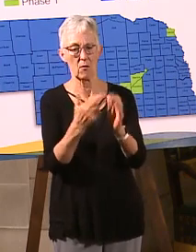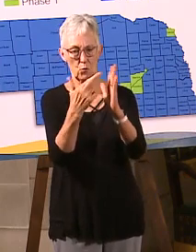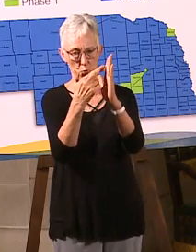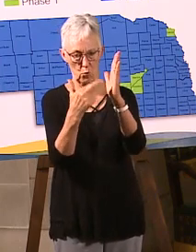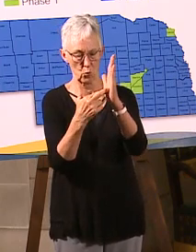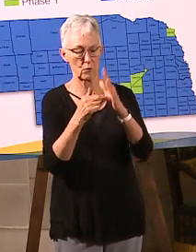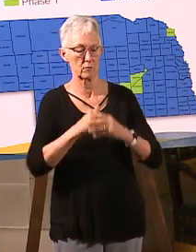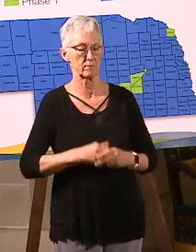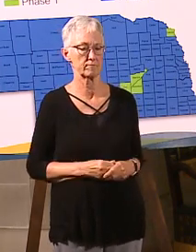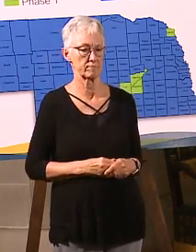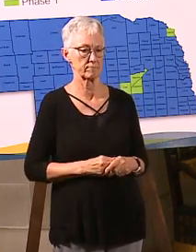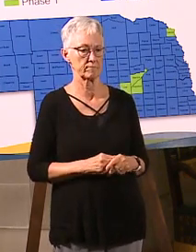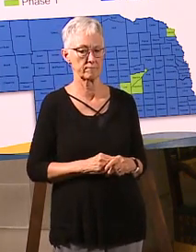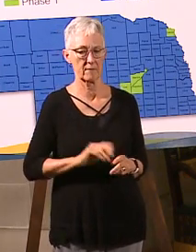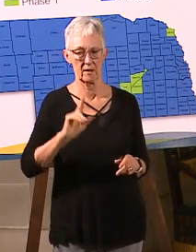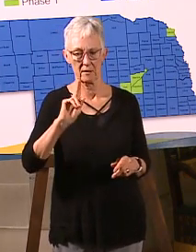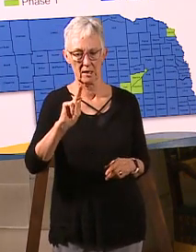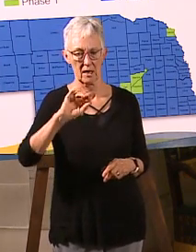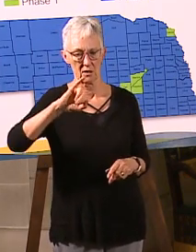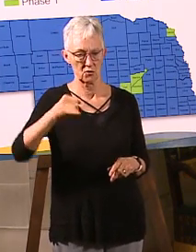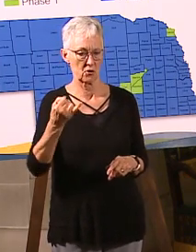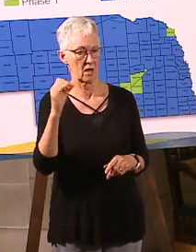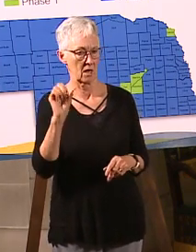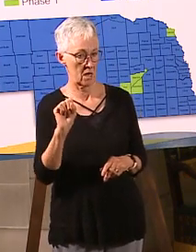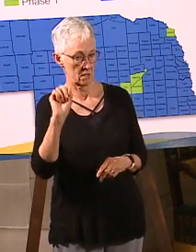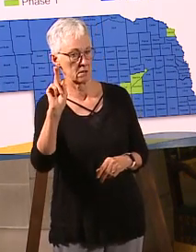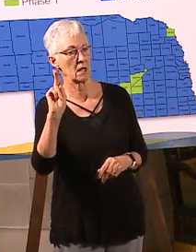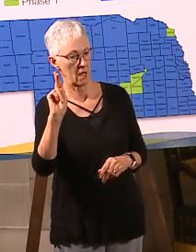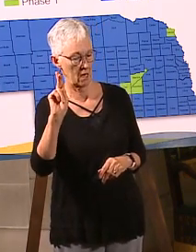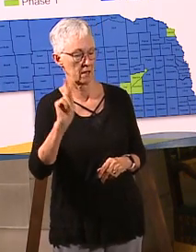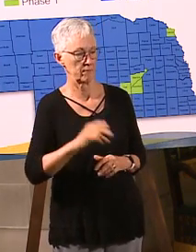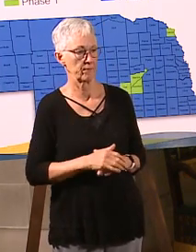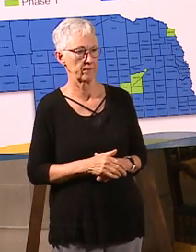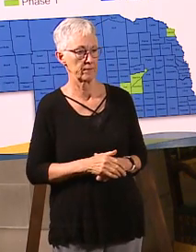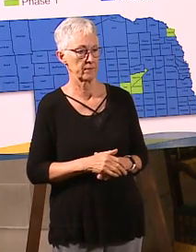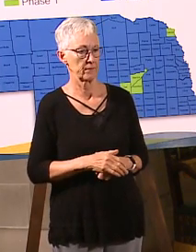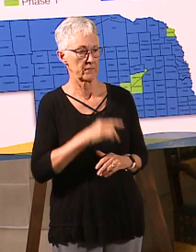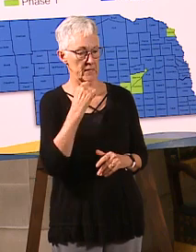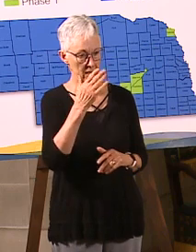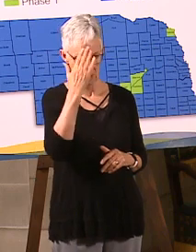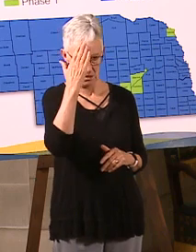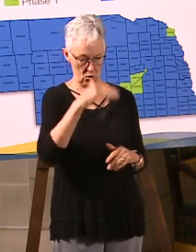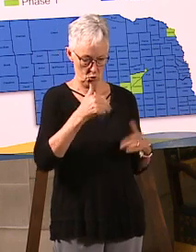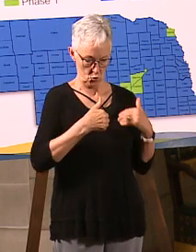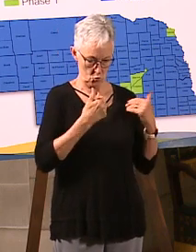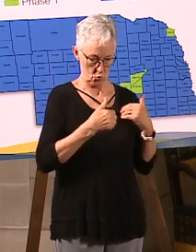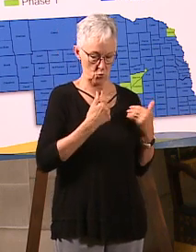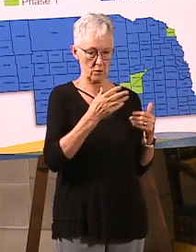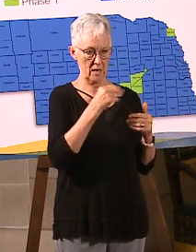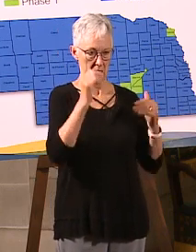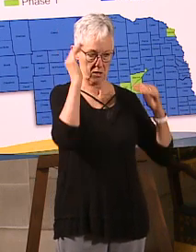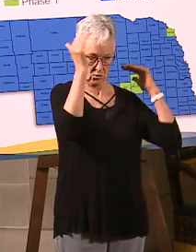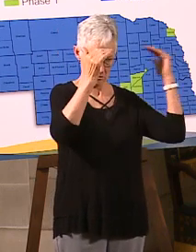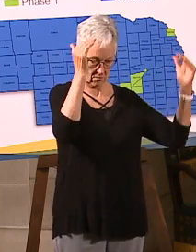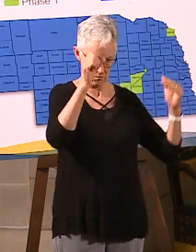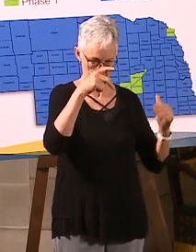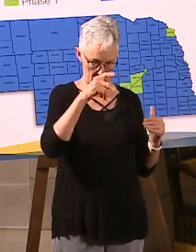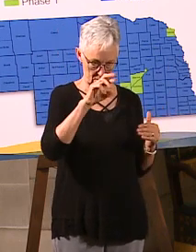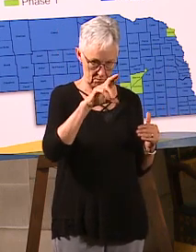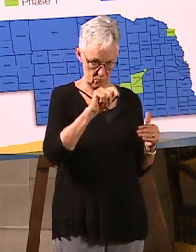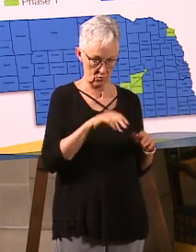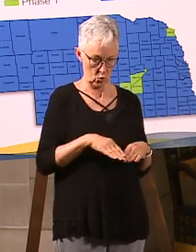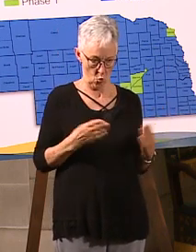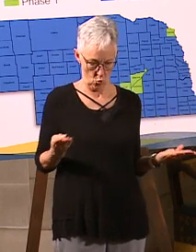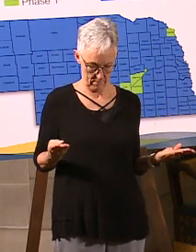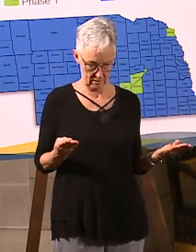Kumpf, KJSK. In regards to youth adult sports reopening as we move into Phase 2, June 1st, under